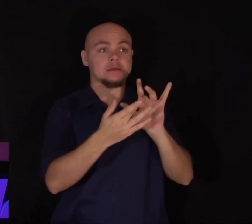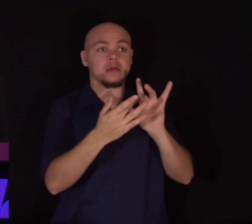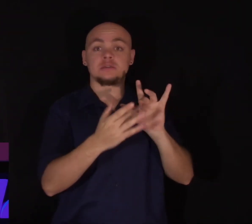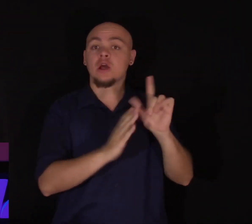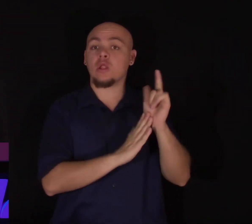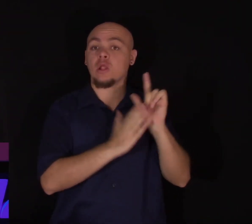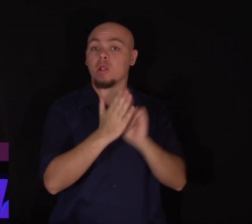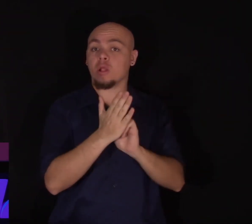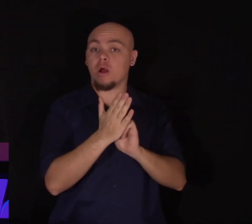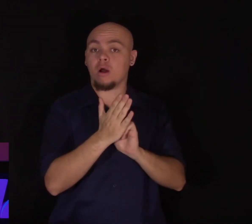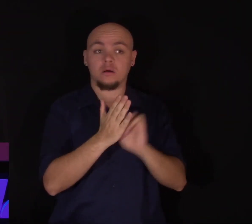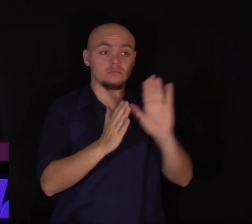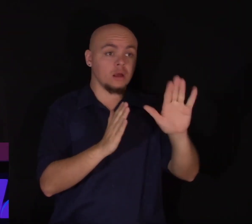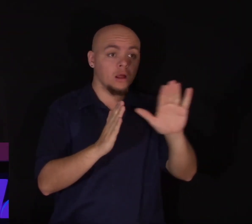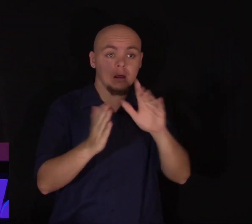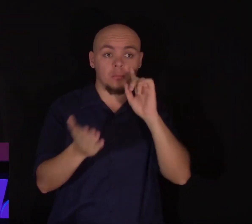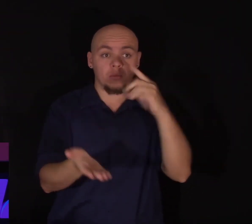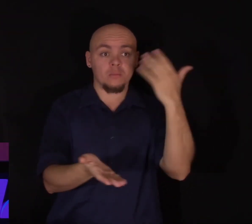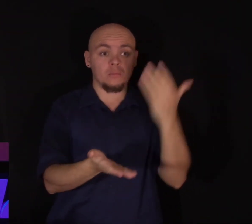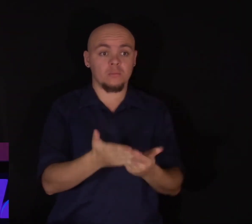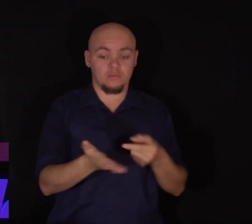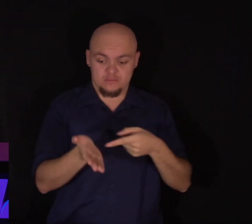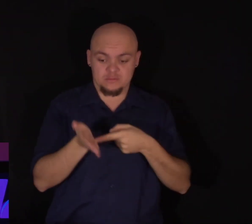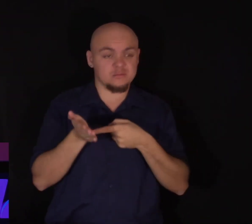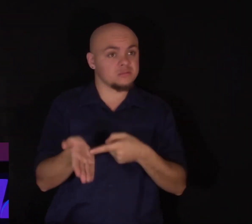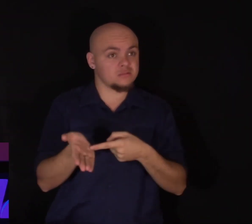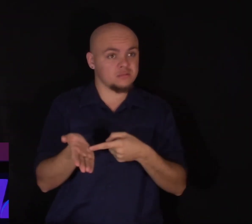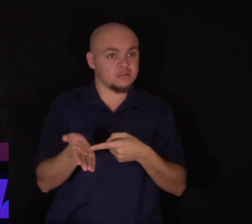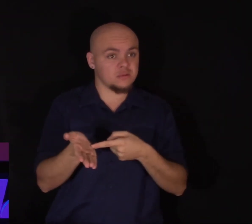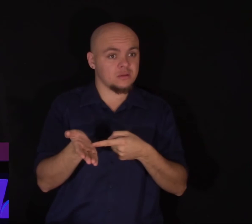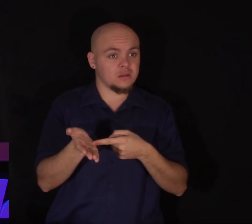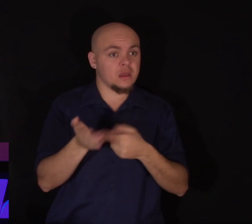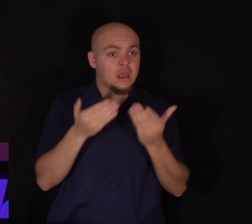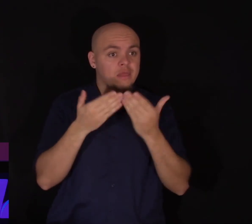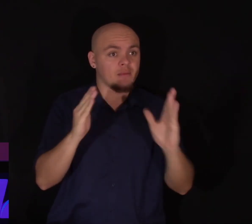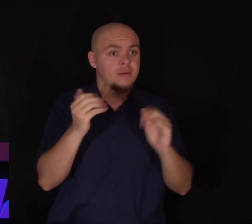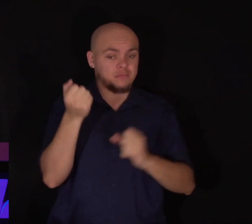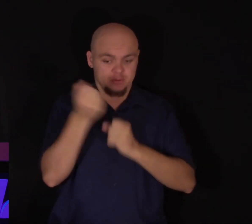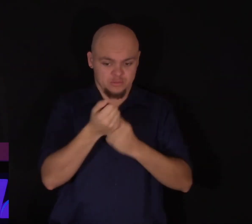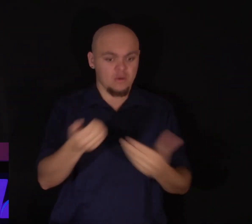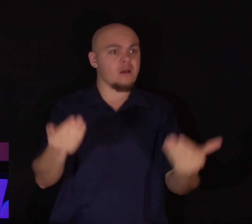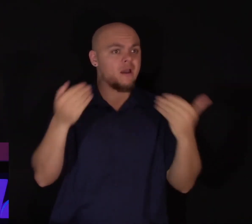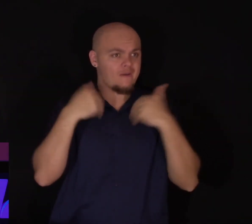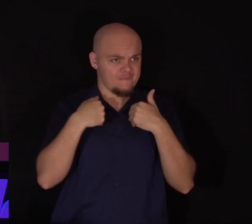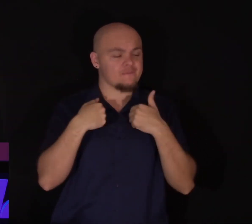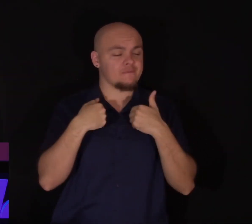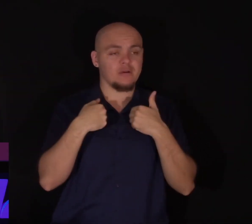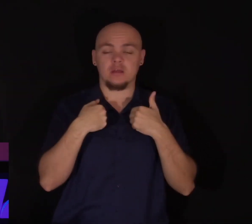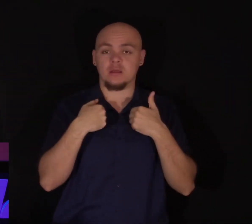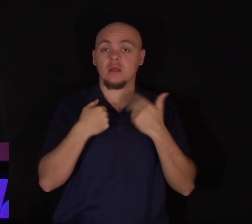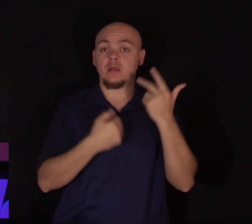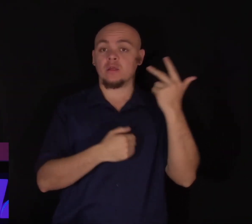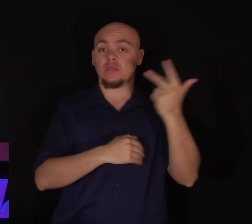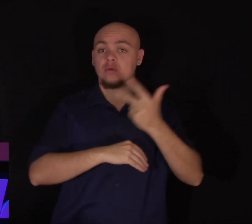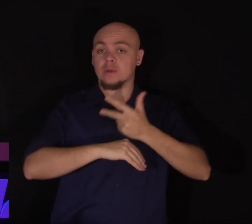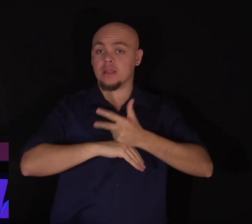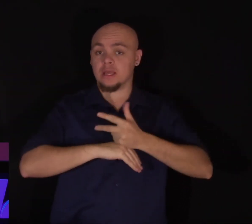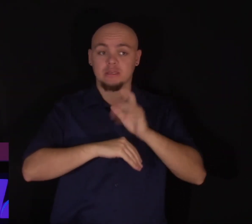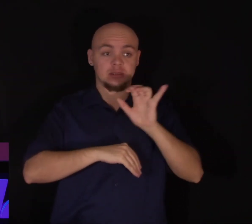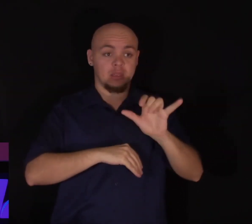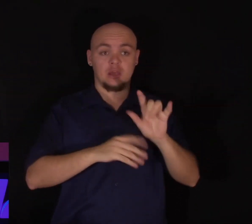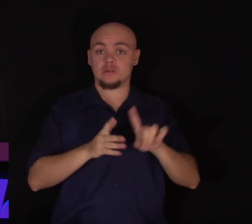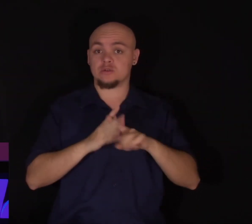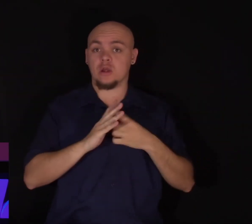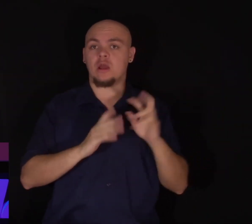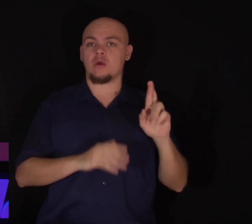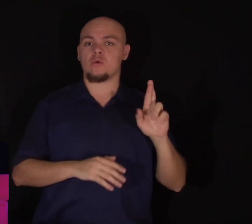firms, showing them my proven theory on the law and all the public support I had. And then 3 days after I started that, I found Ryan